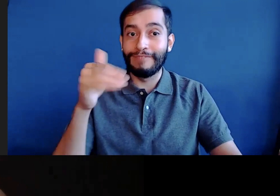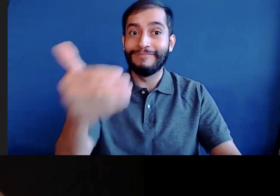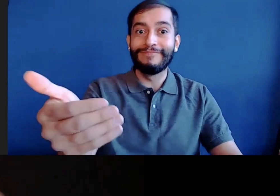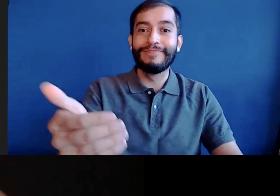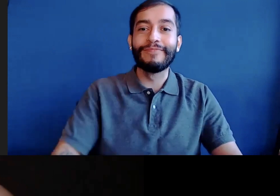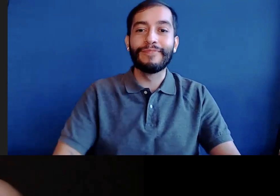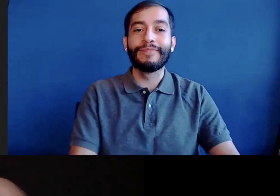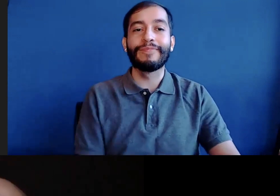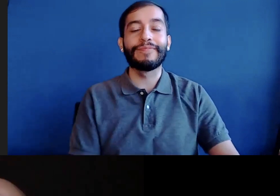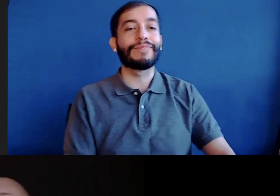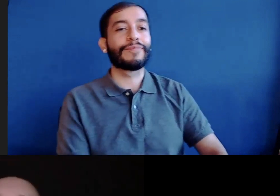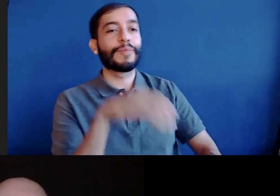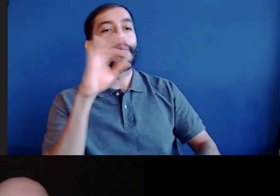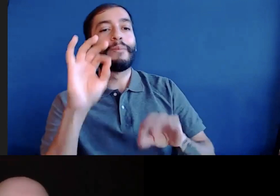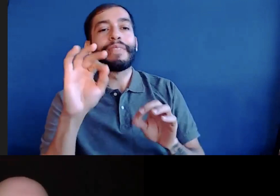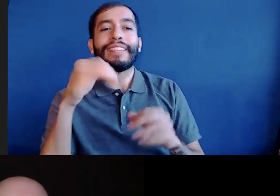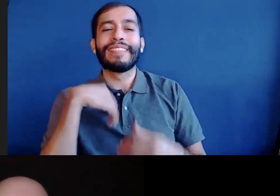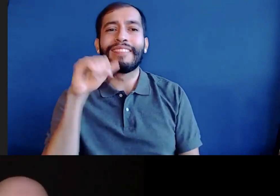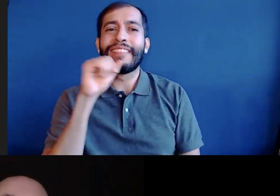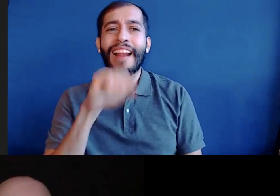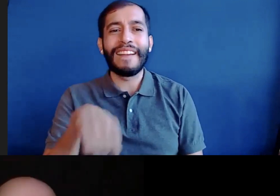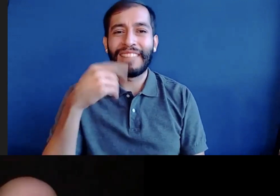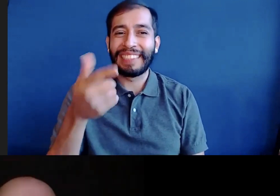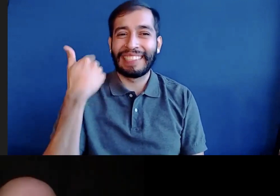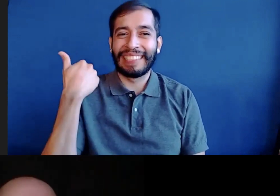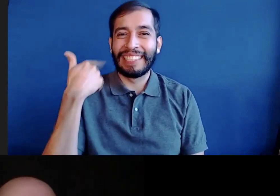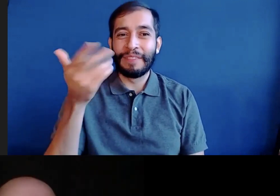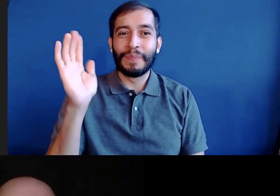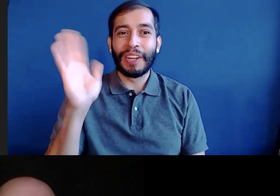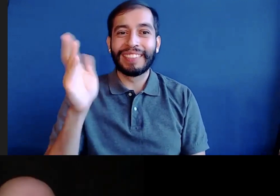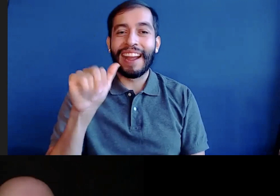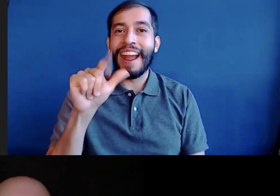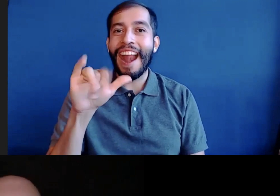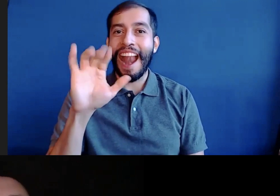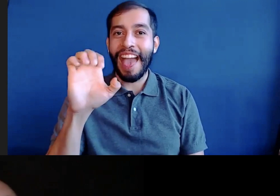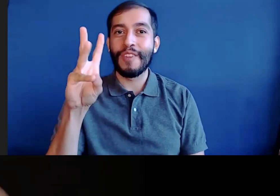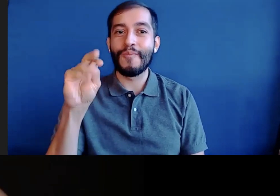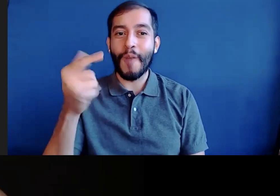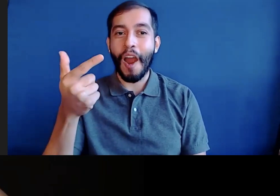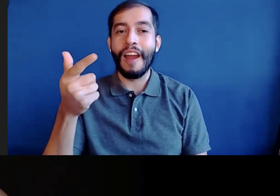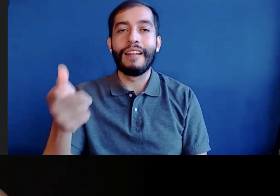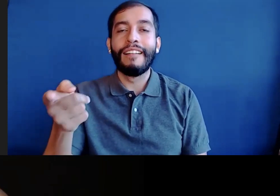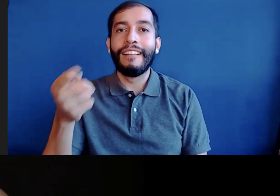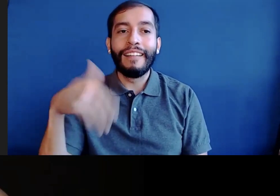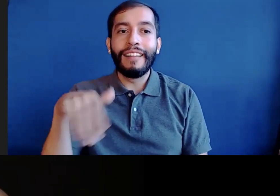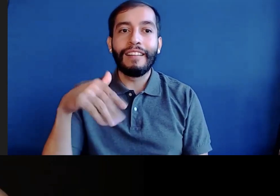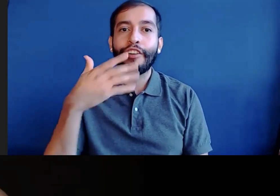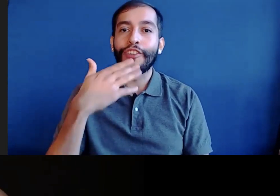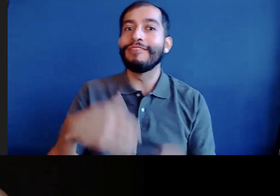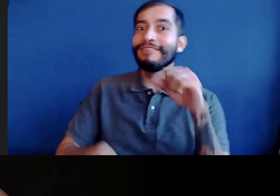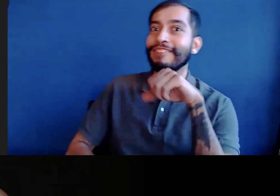to the last speaker there. That was terrific, Alice. Yeah, because I once I